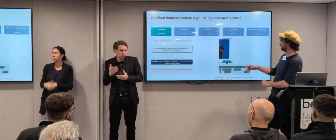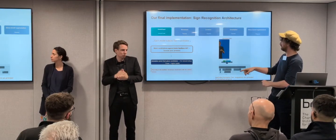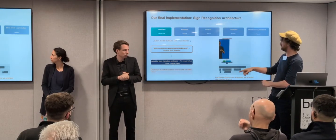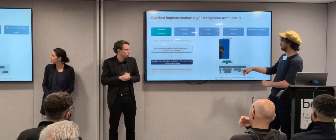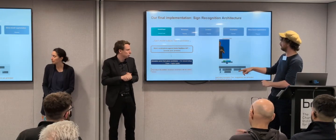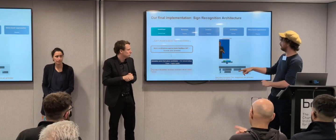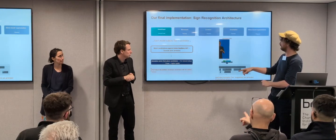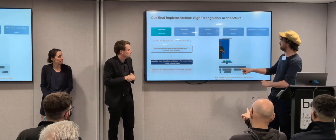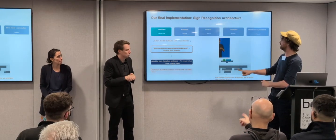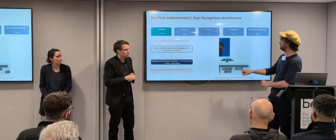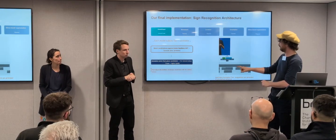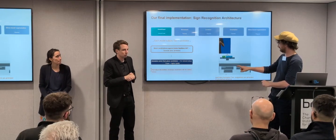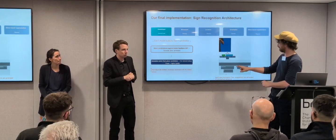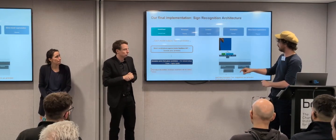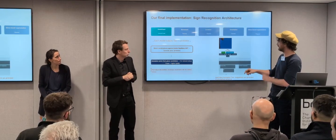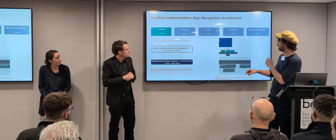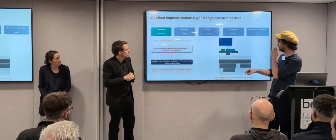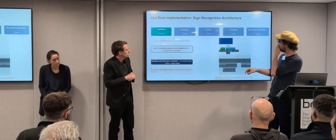second.